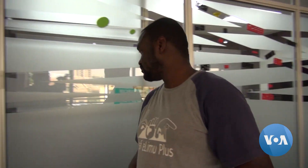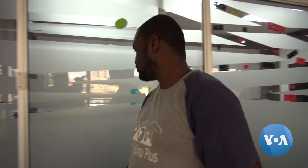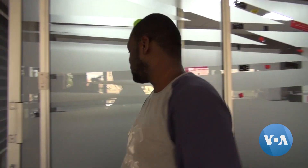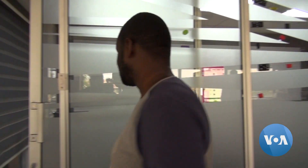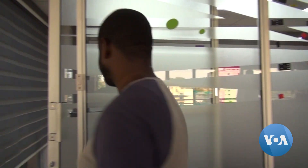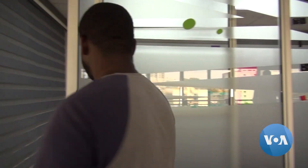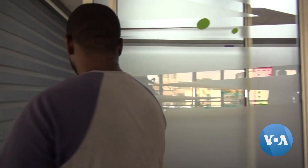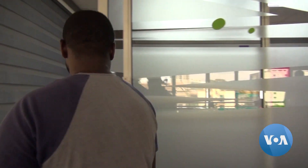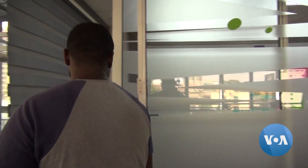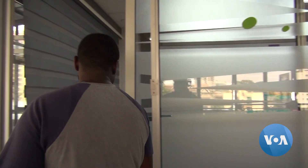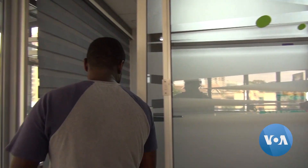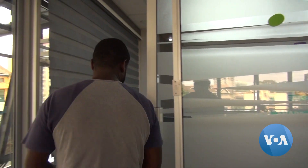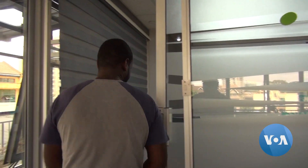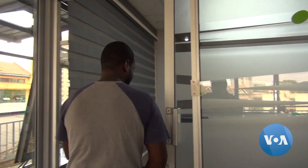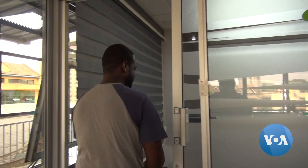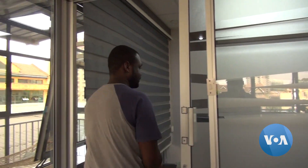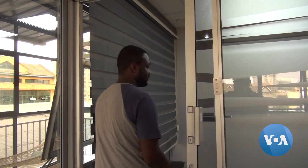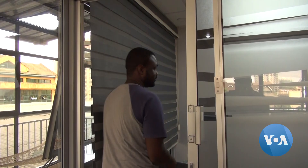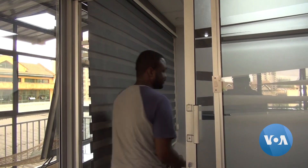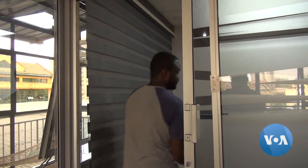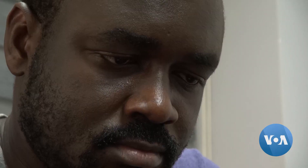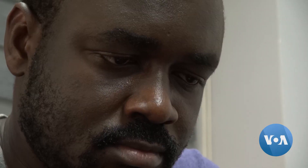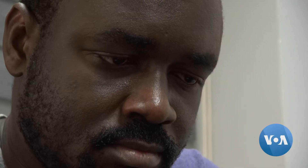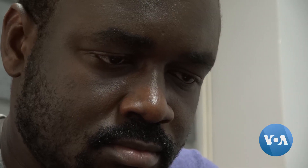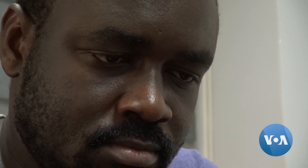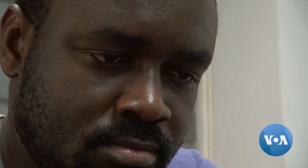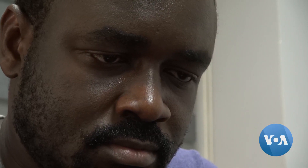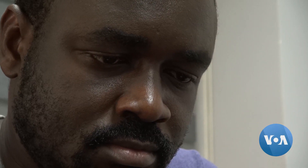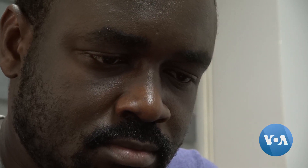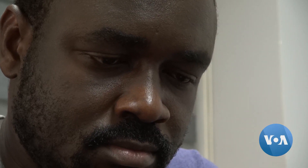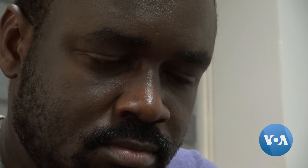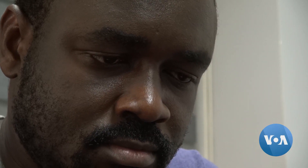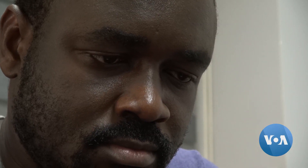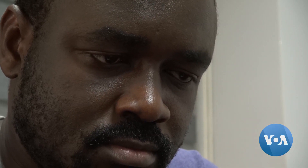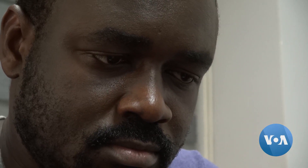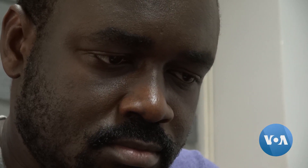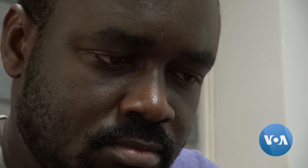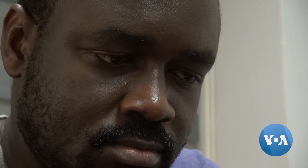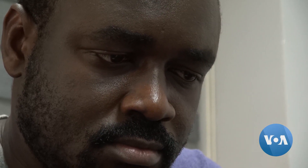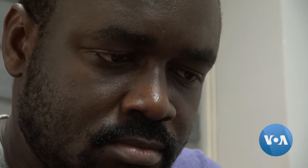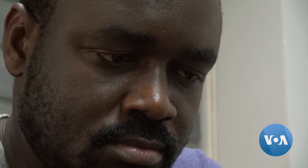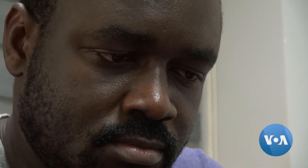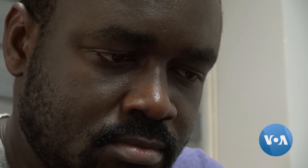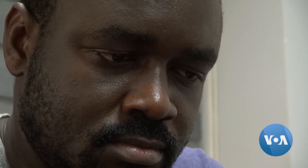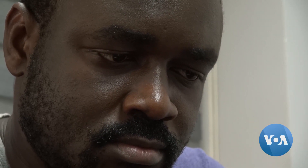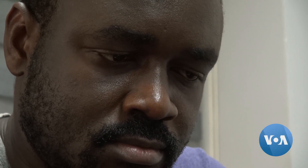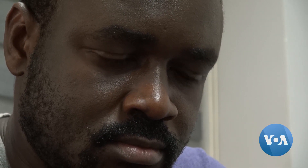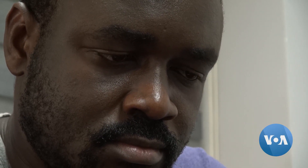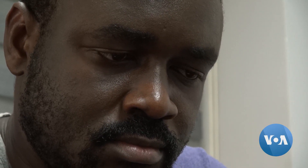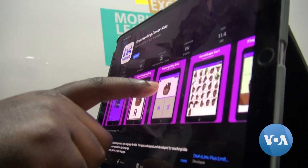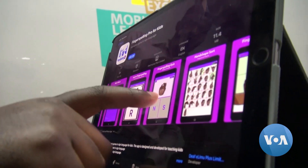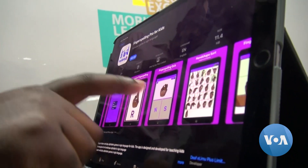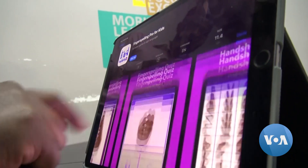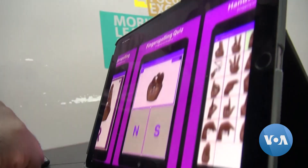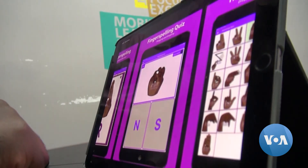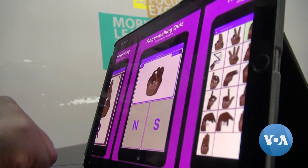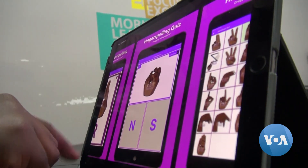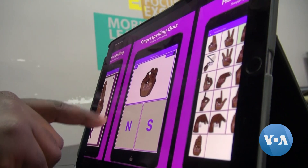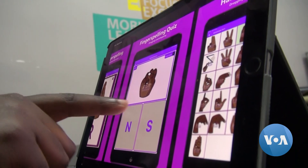The application was developed during the pandemic by Hudson Asiema, who was himself born deaf, to help Kenya's 4,000 deaf